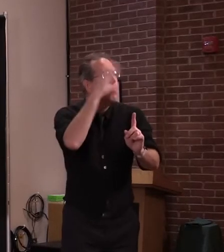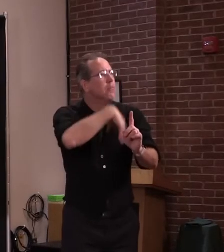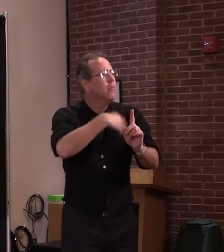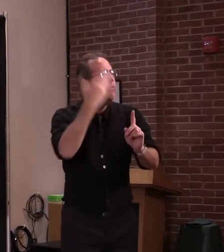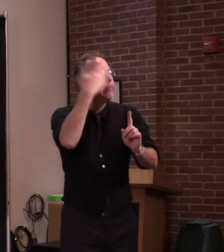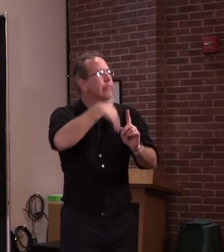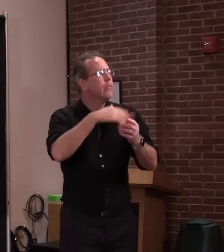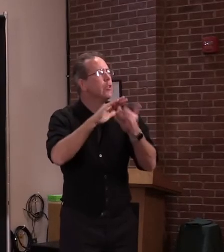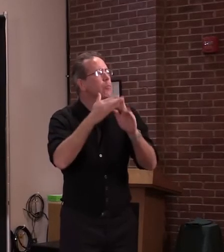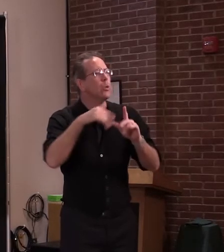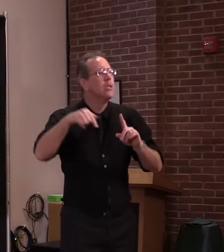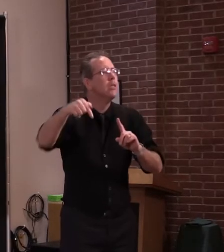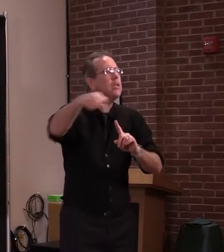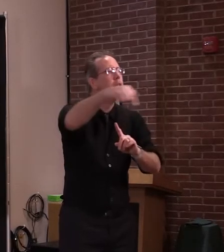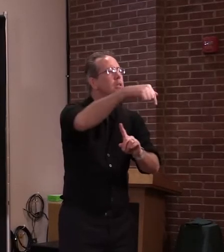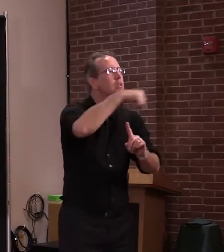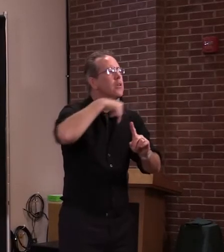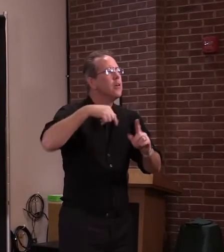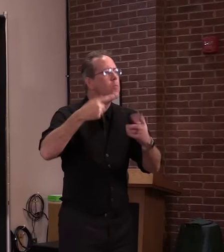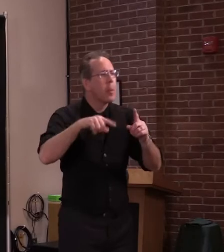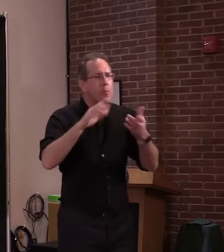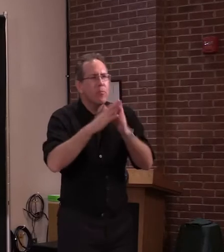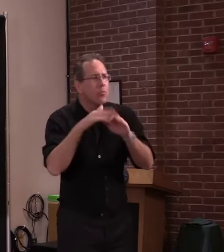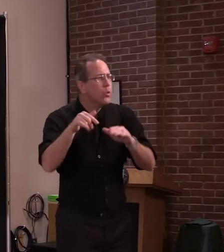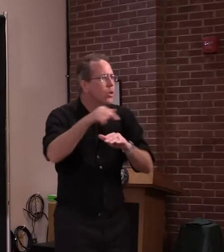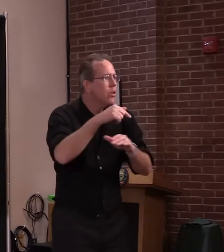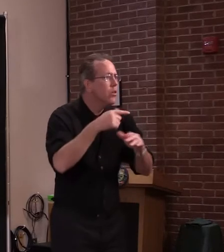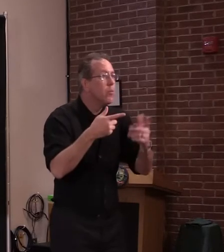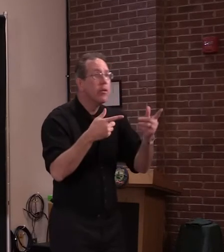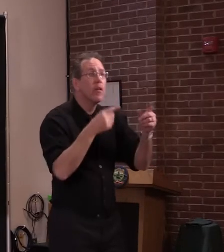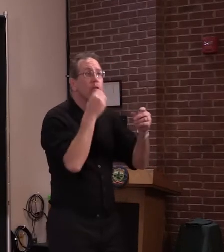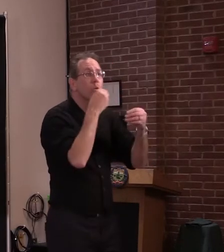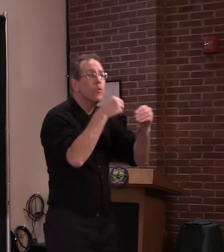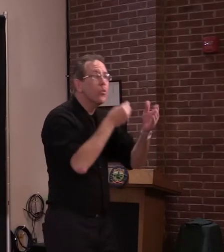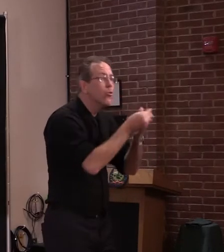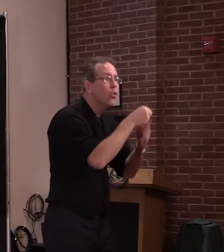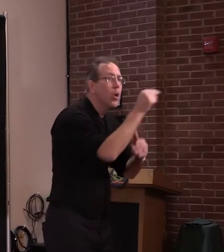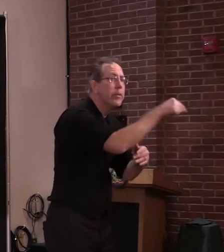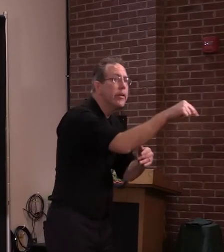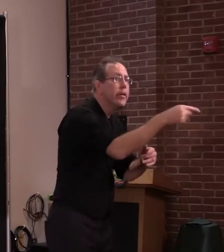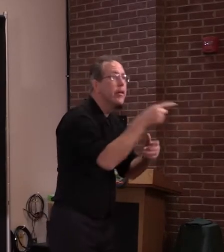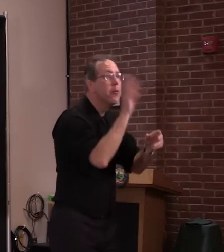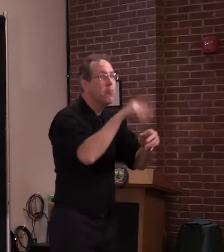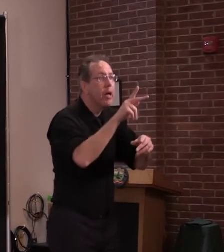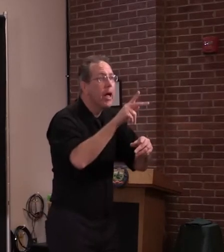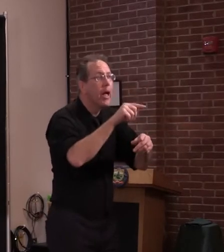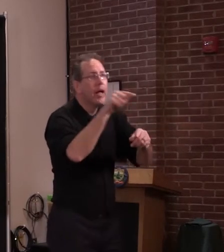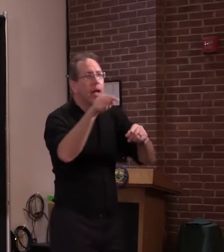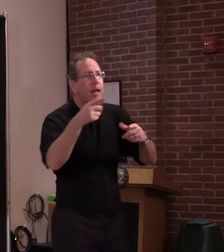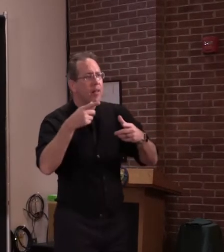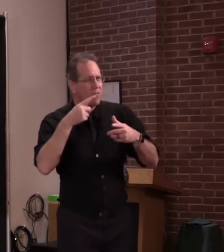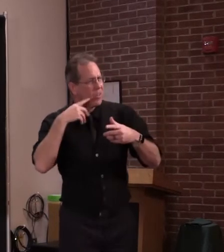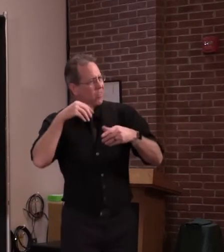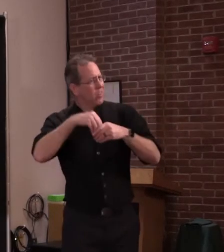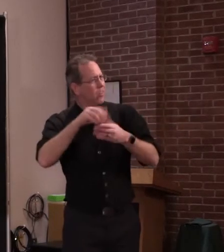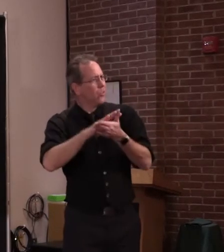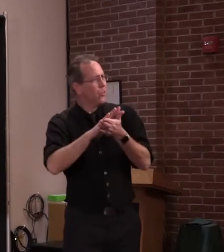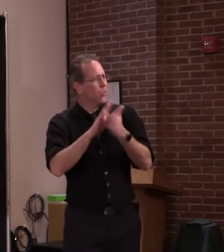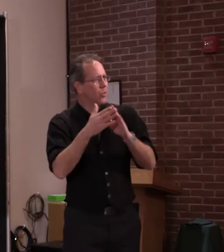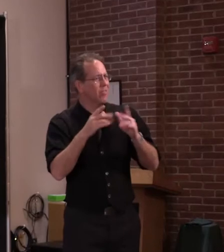the community that we have a potential exposure and that we are a potential close contact and sort of behave and act